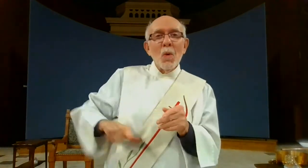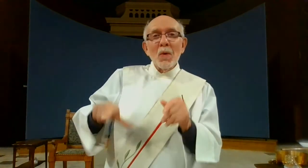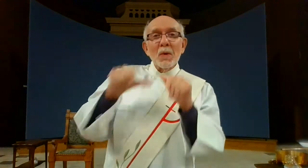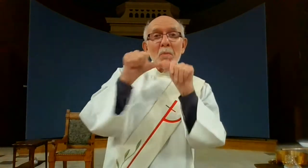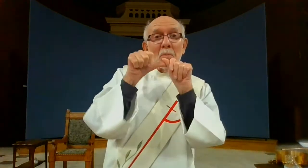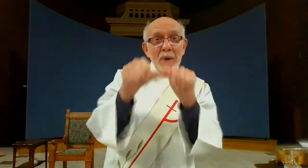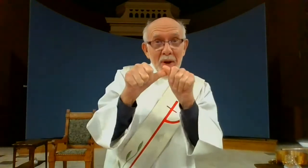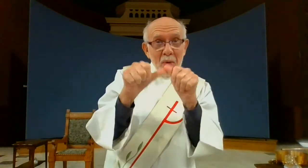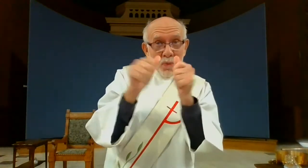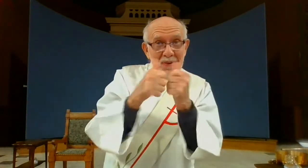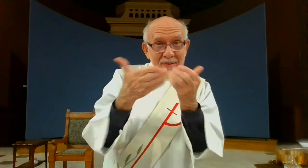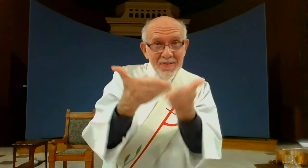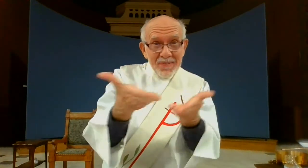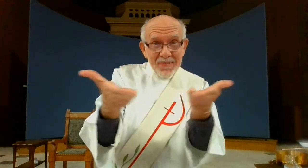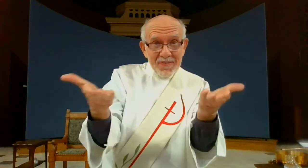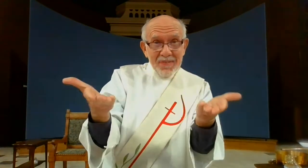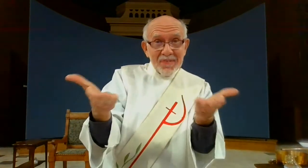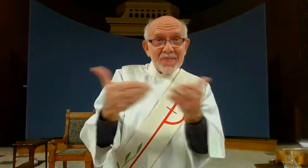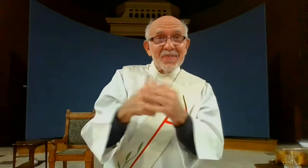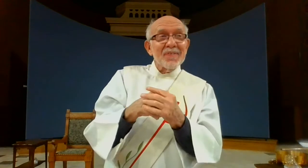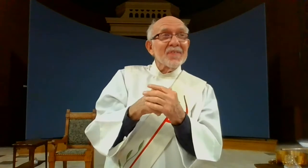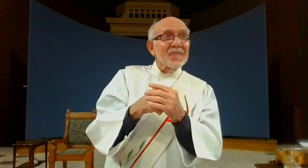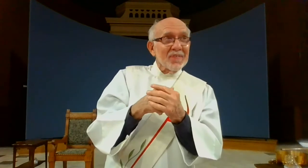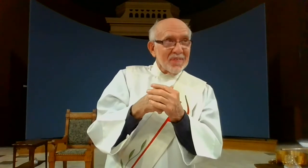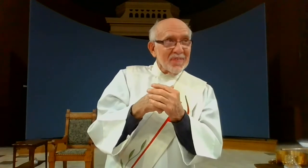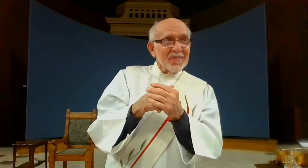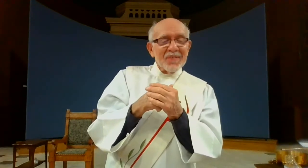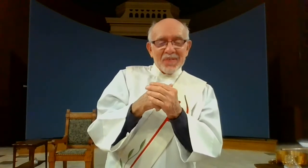The Lord be with you and with your spirit.